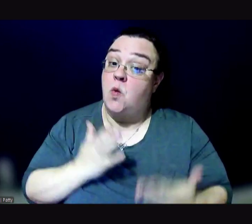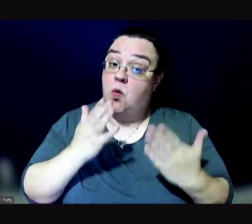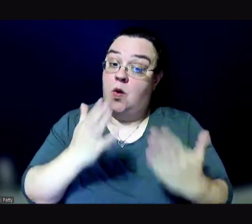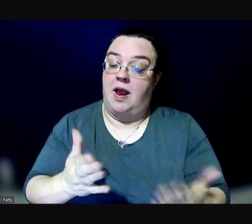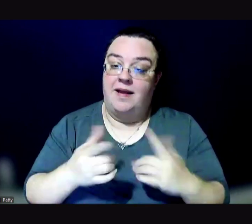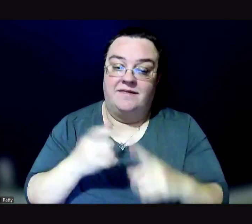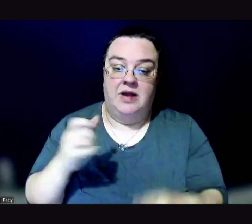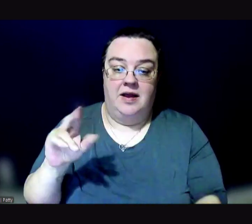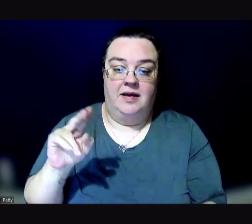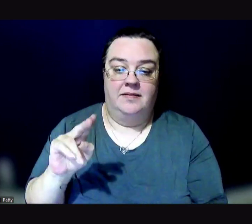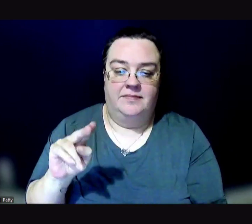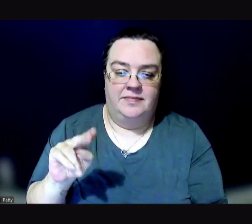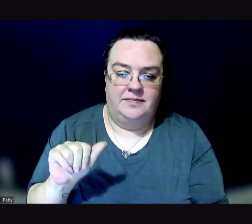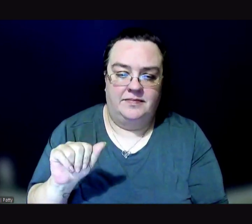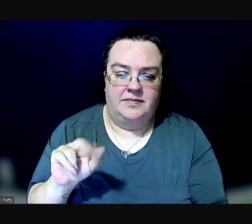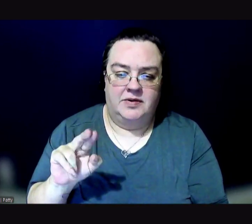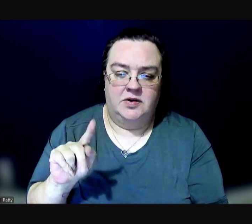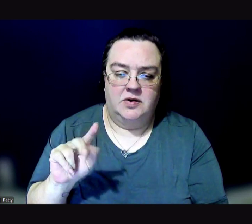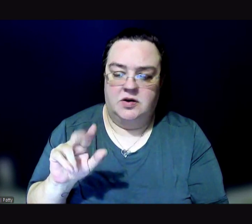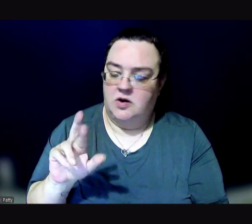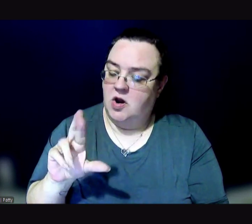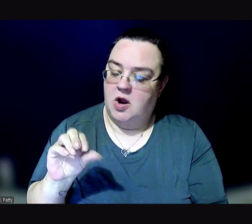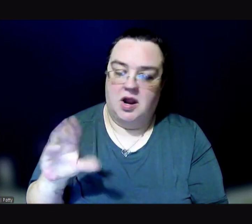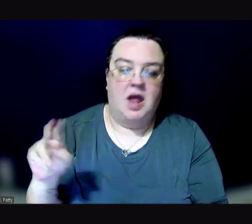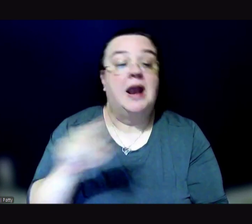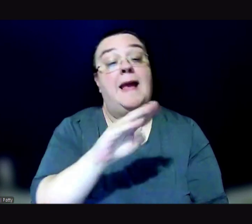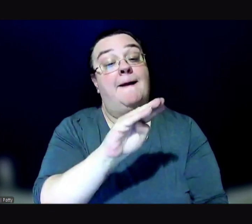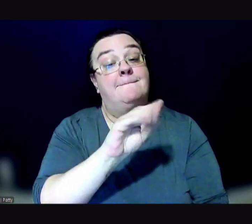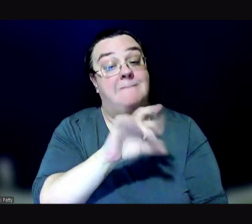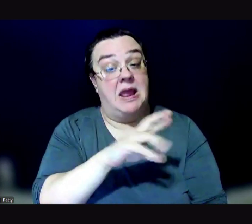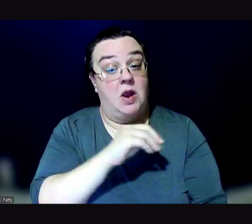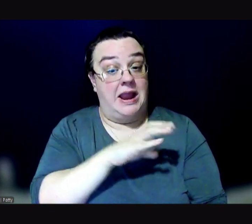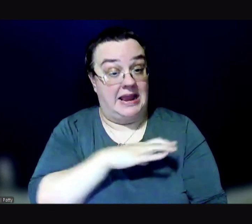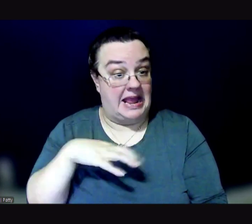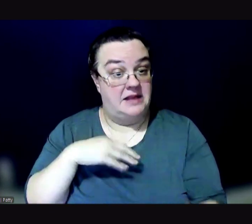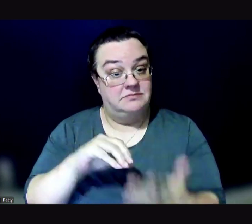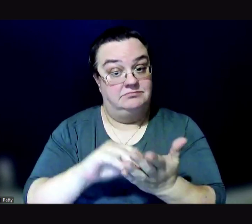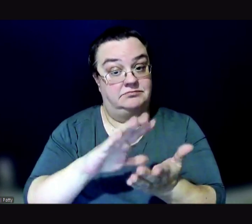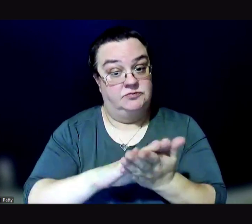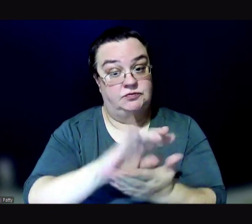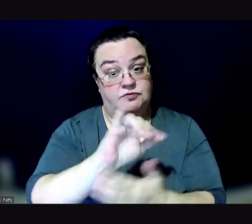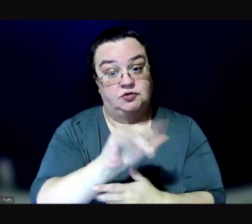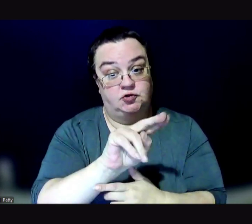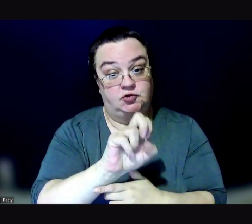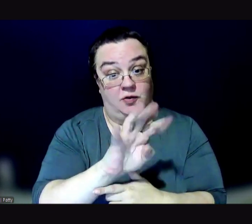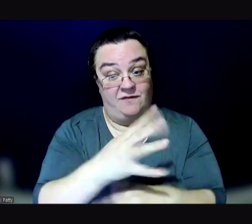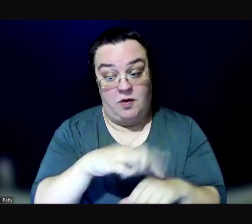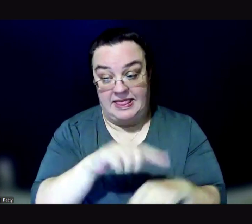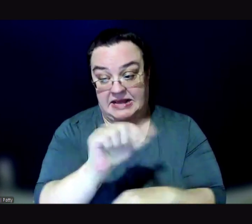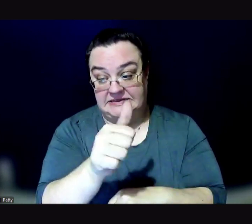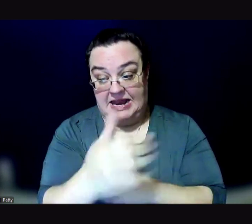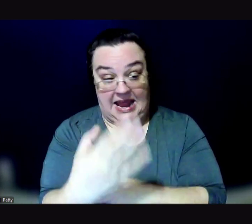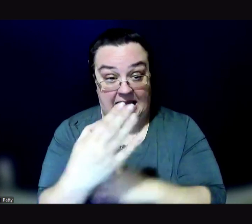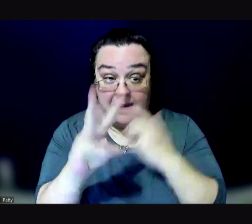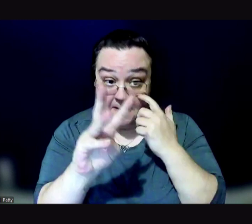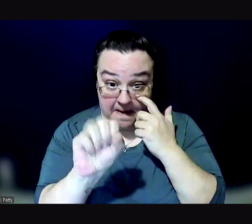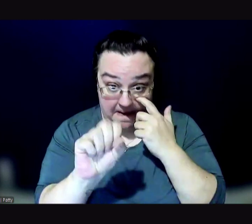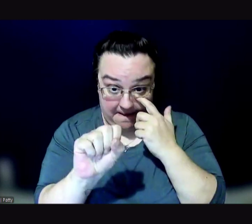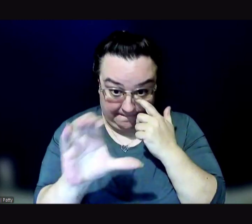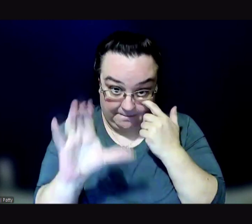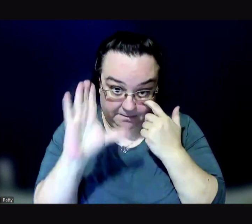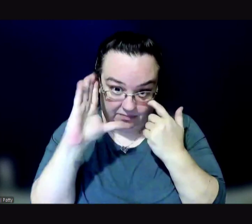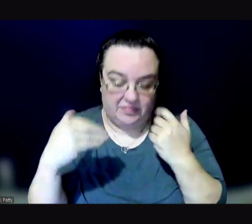Nauticon. Mayor and Council, please mark your calendar for June 4th at 10 a.m. WSSC will be